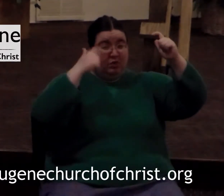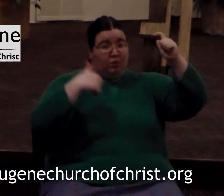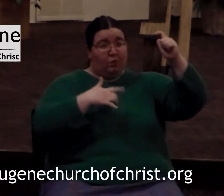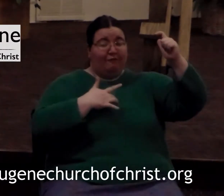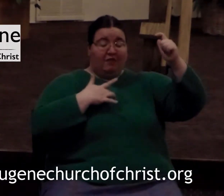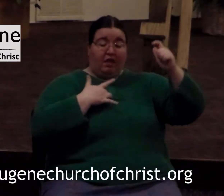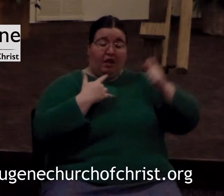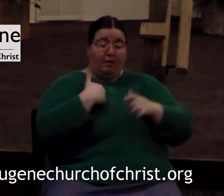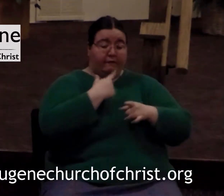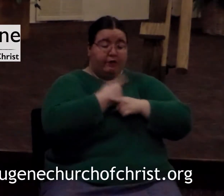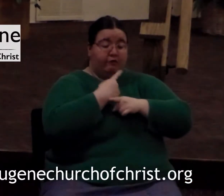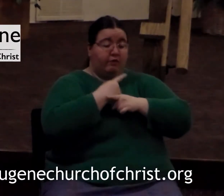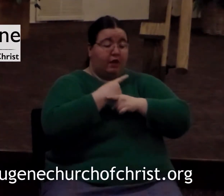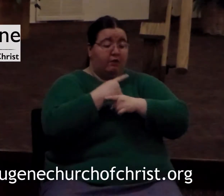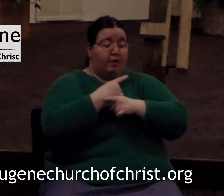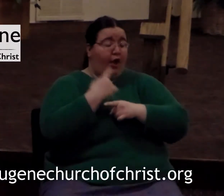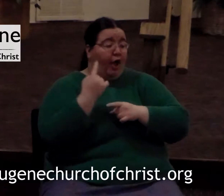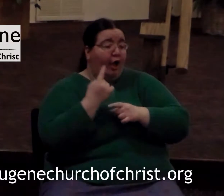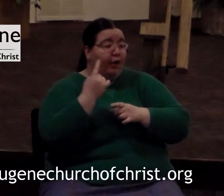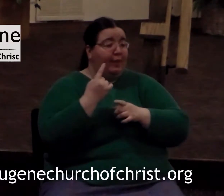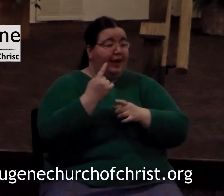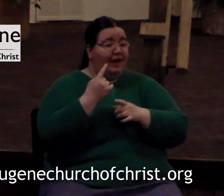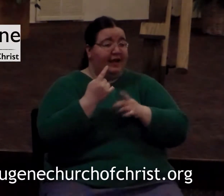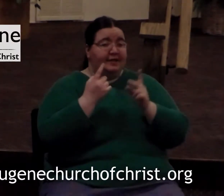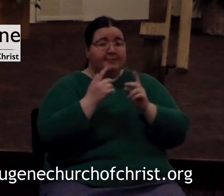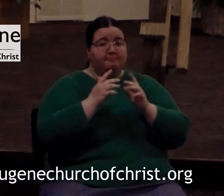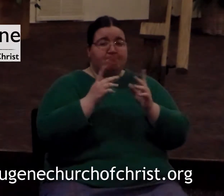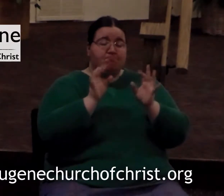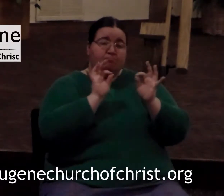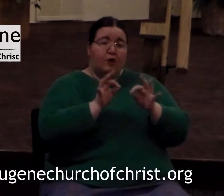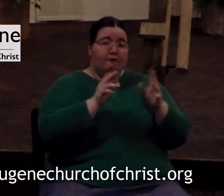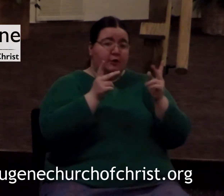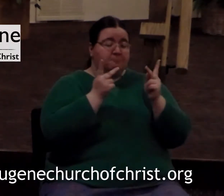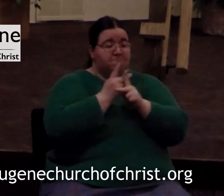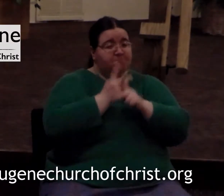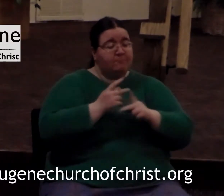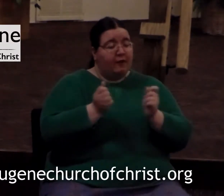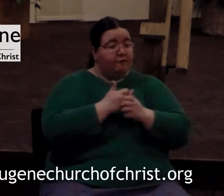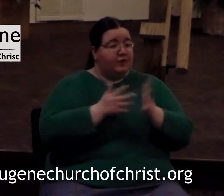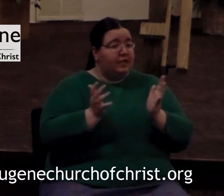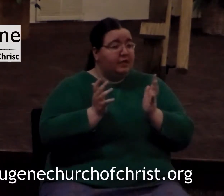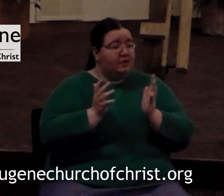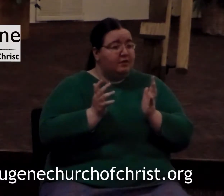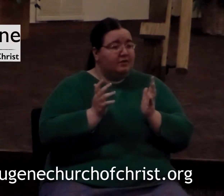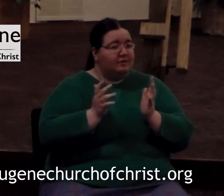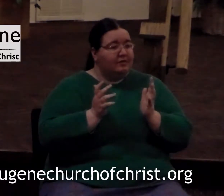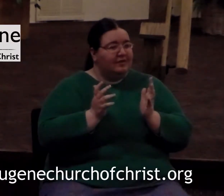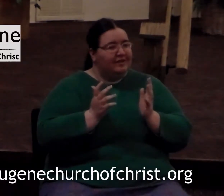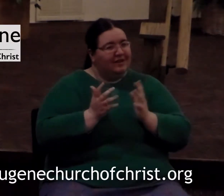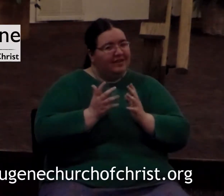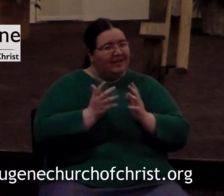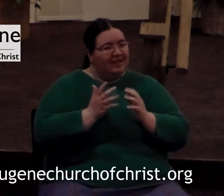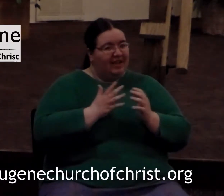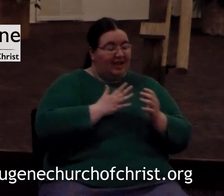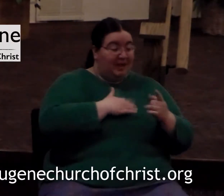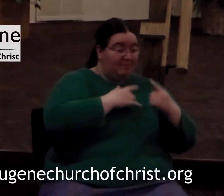right all the time, all figured out. And back to that idea of just because we sin in different ways doesn't mean I have it more figured out than you